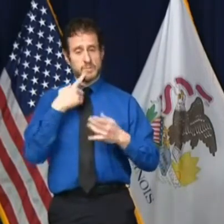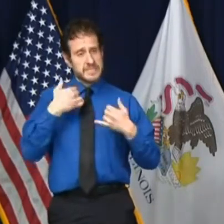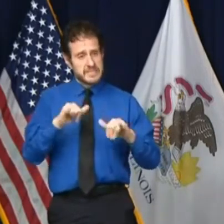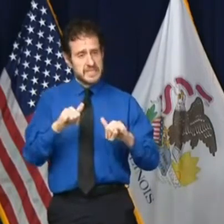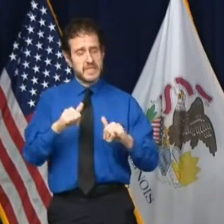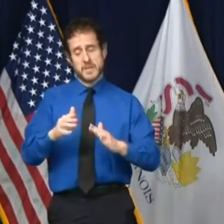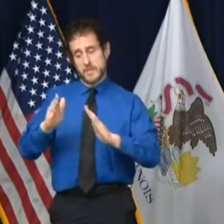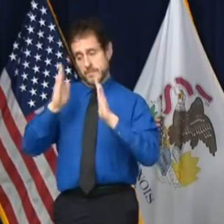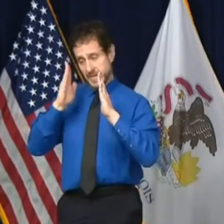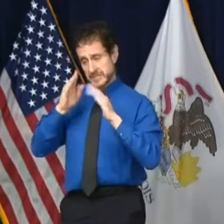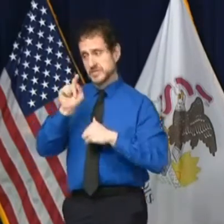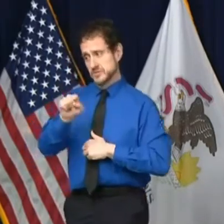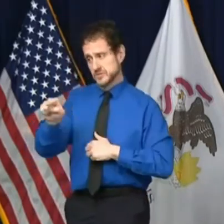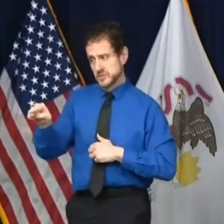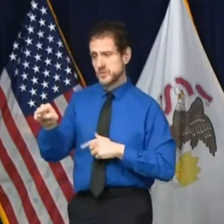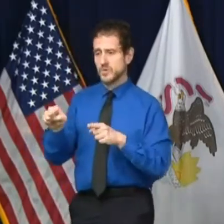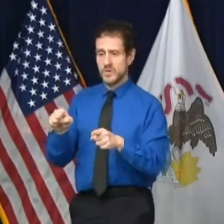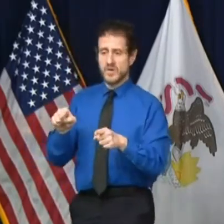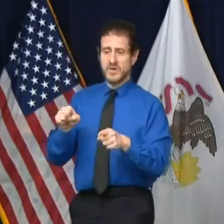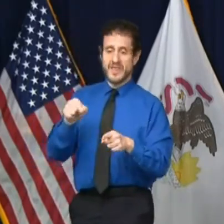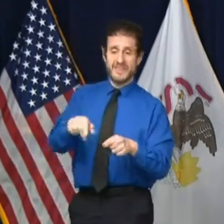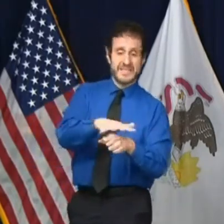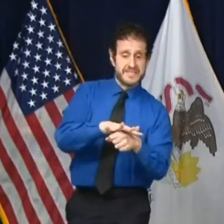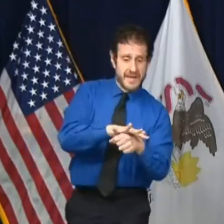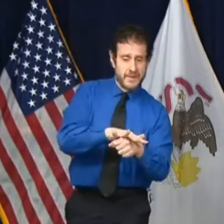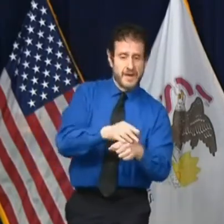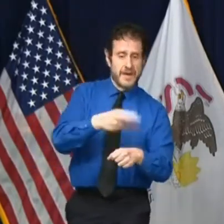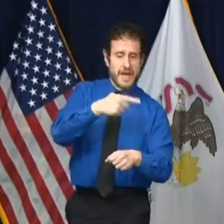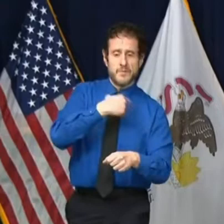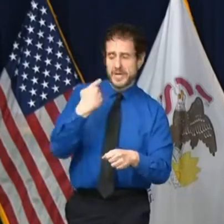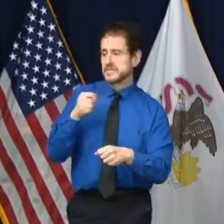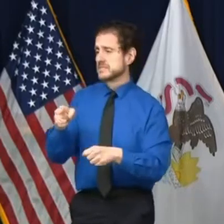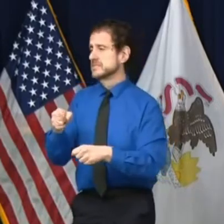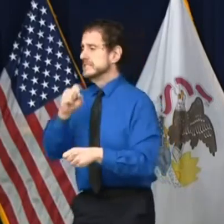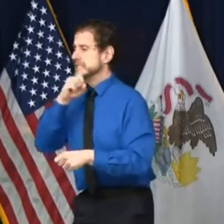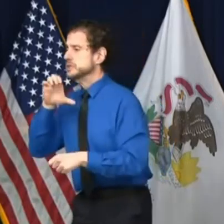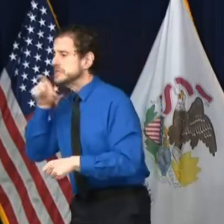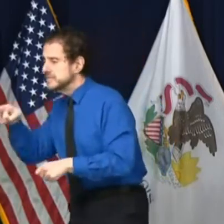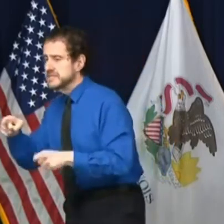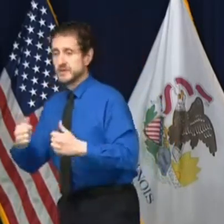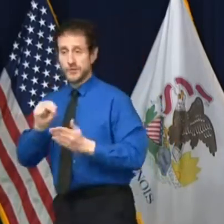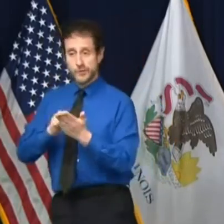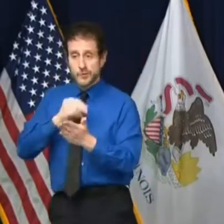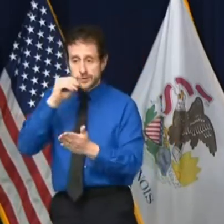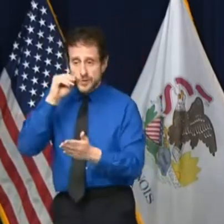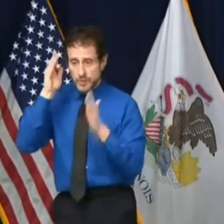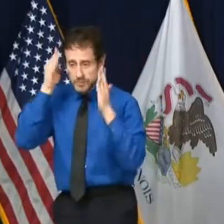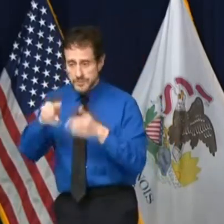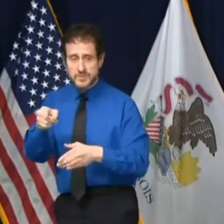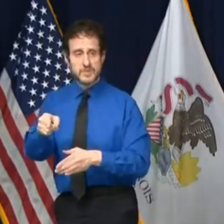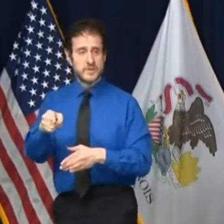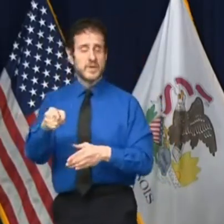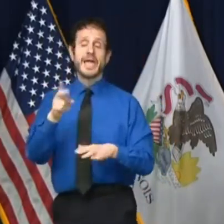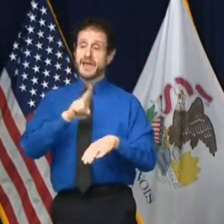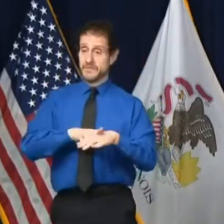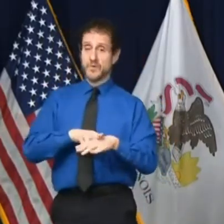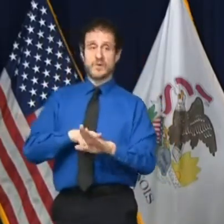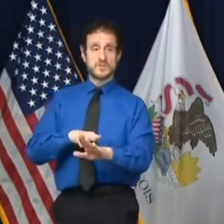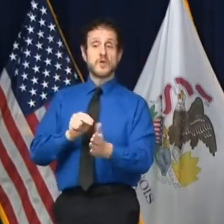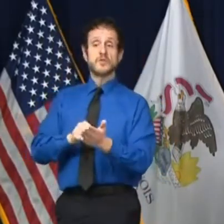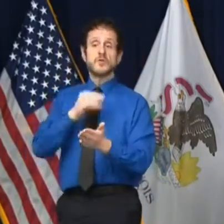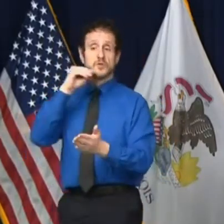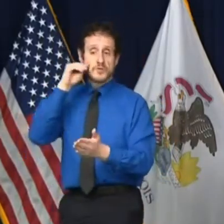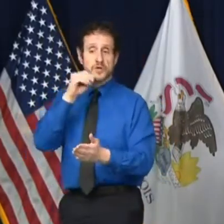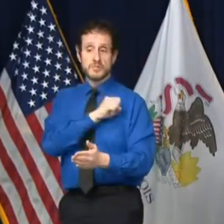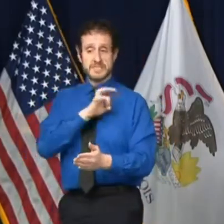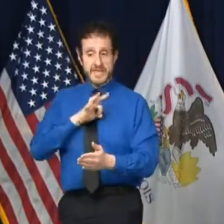paying extraordinary attention to those who are elderly and in these congregate settings. I didn't mention, of course, the staffs in those settings,